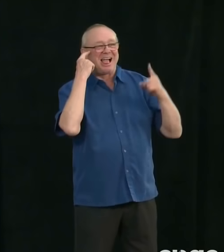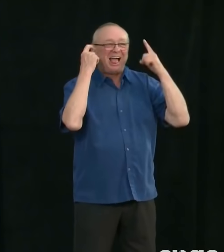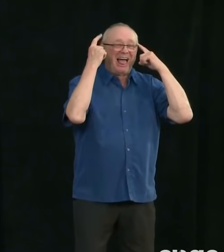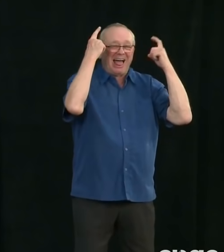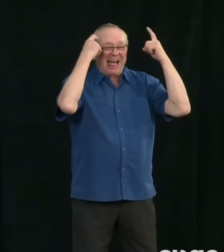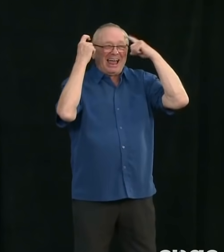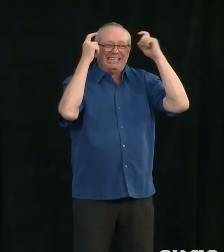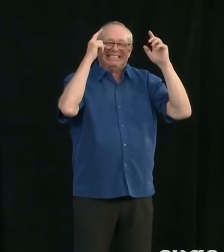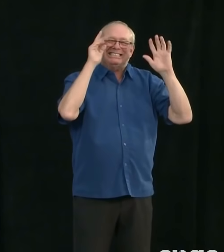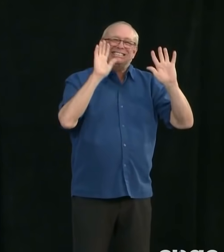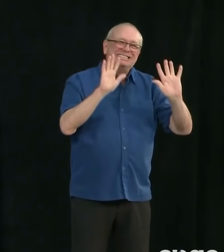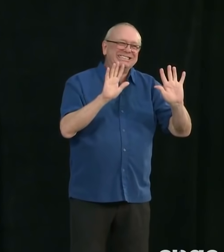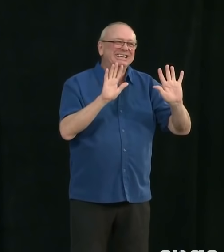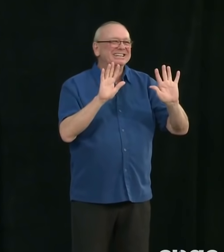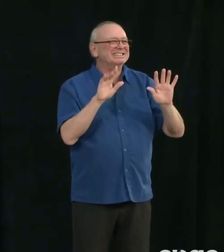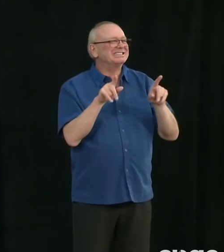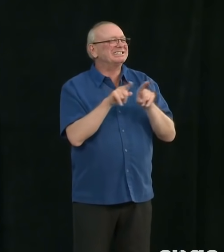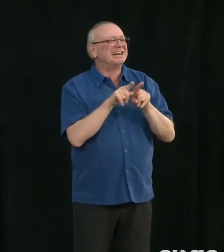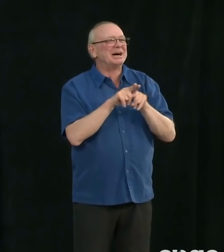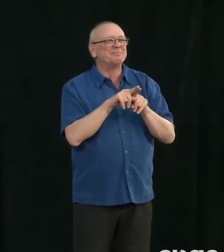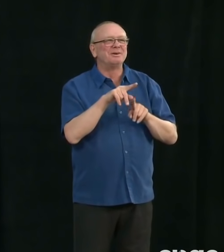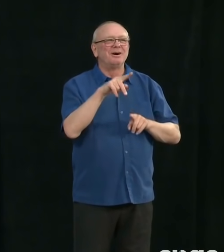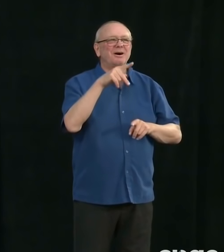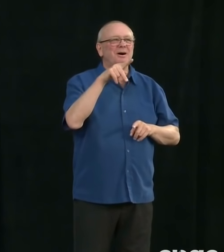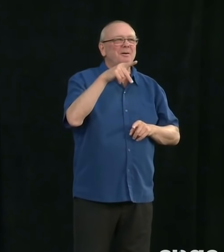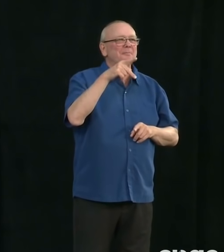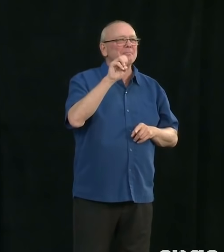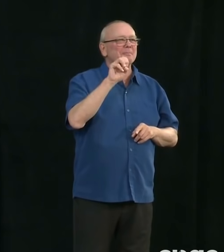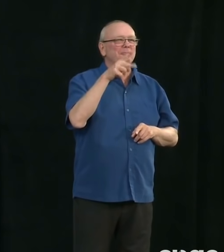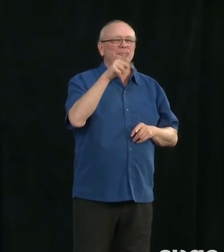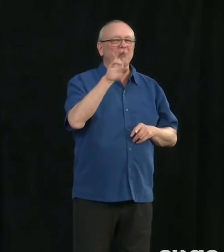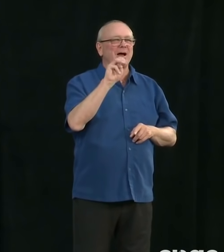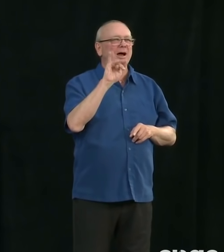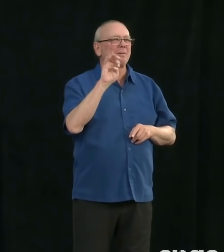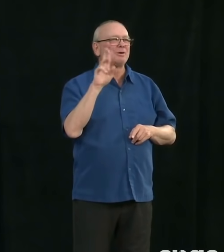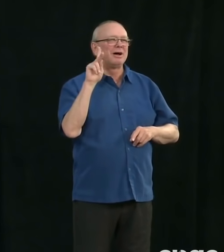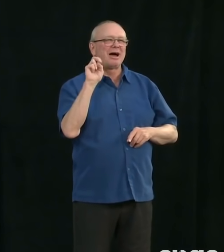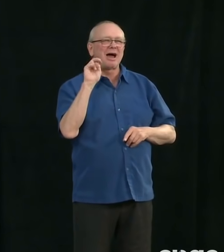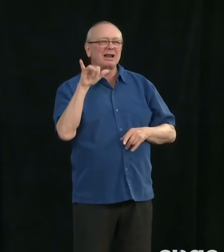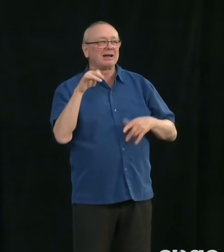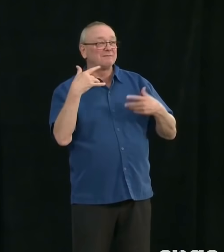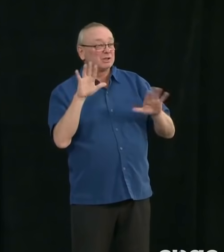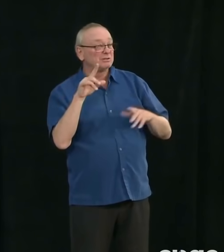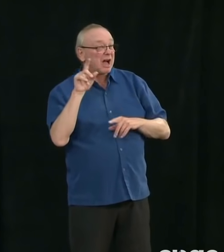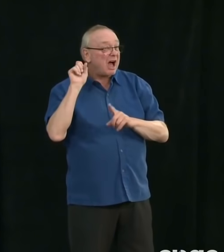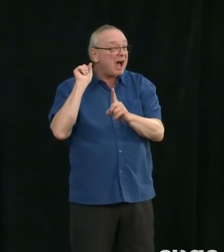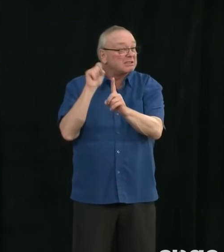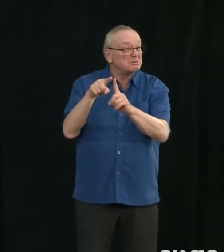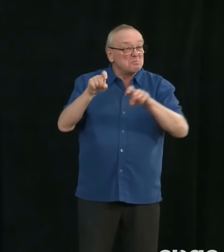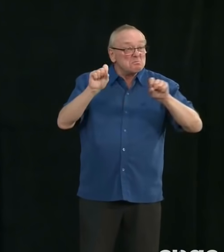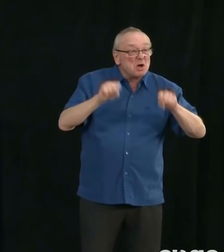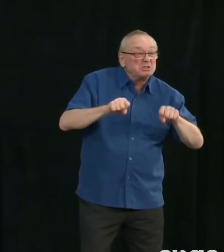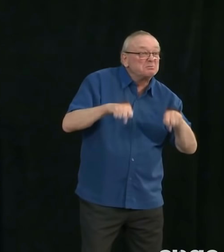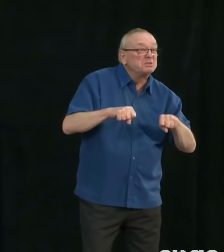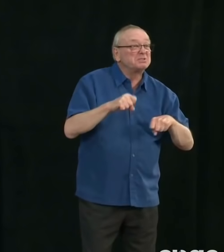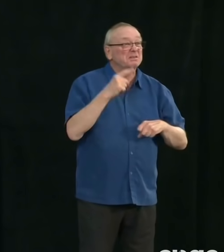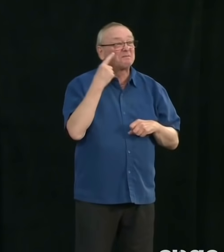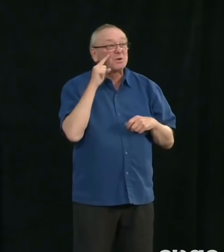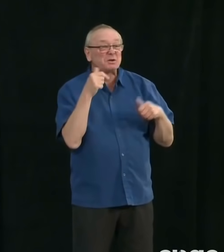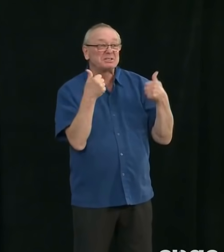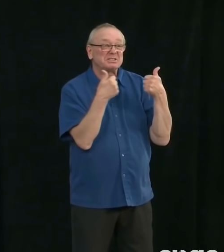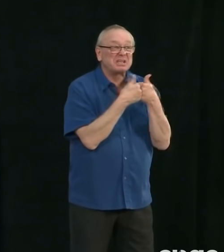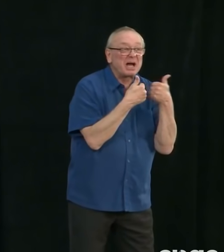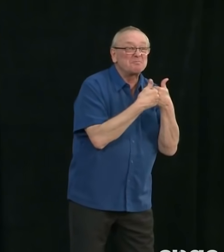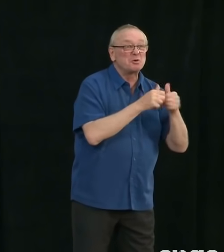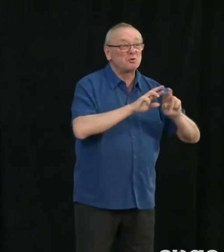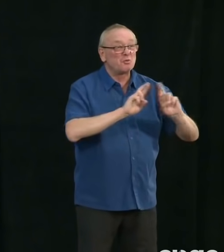this possibility of NHL games, that we're open to the possibility, but I'm not aware of any decisions